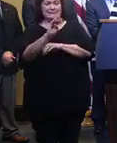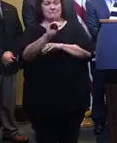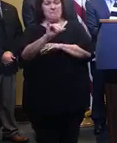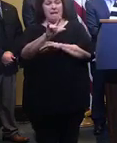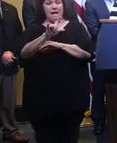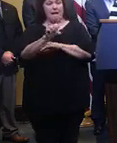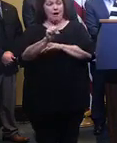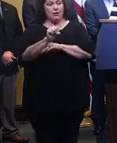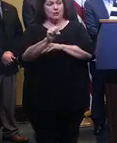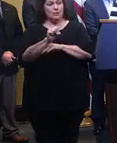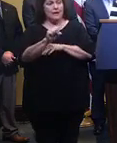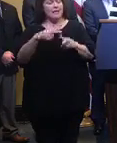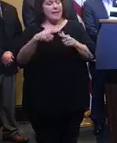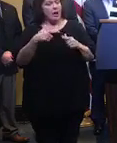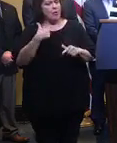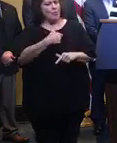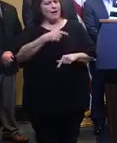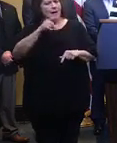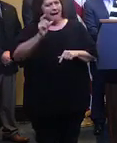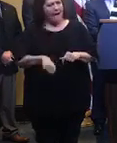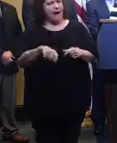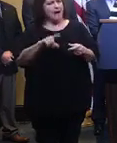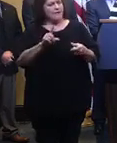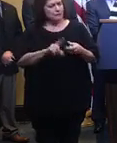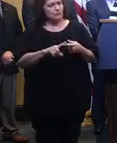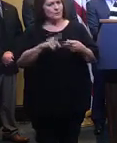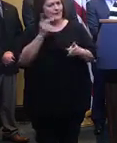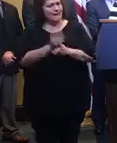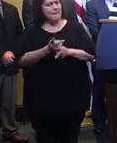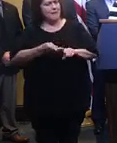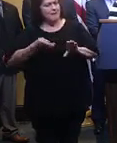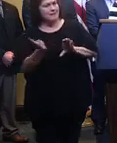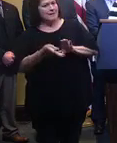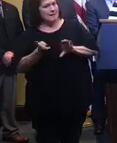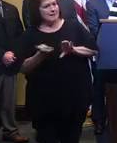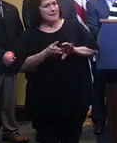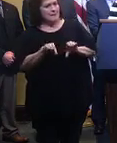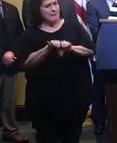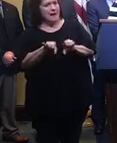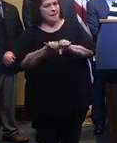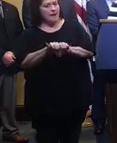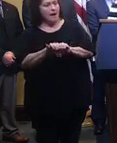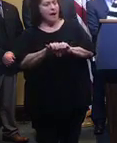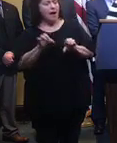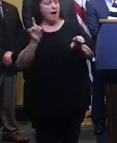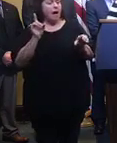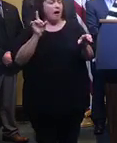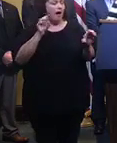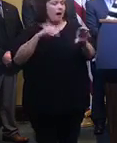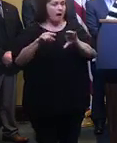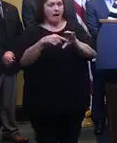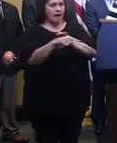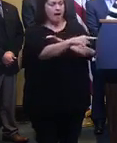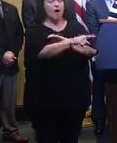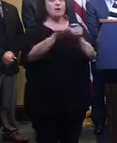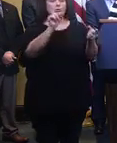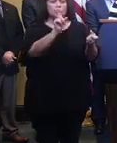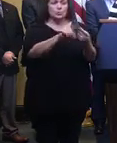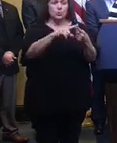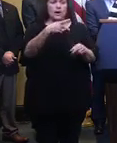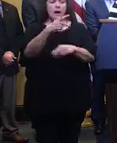up at least twice before it reaches its final destination in Lake Pontchartrain. Subsidence, again, is